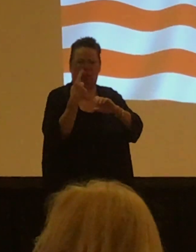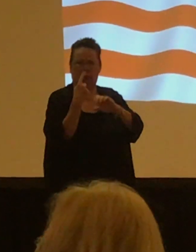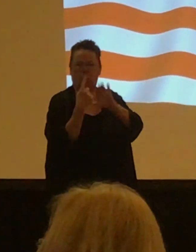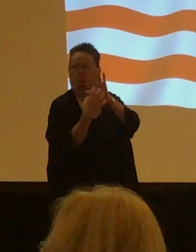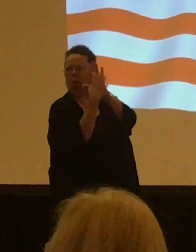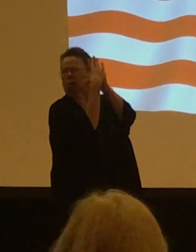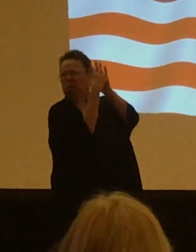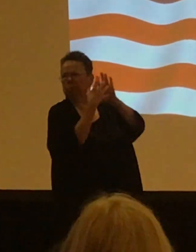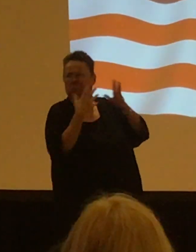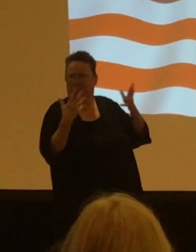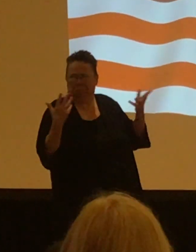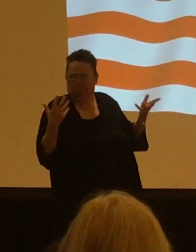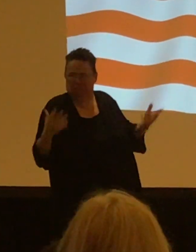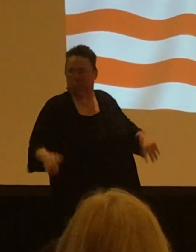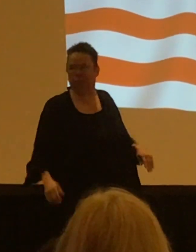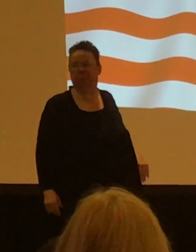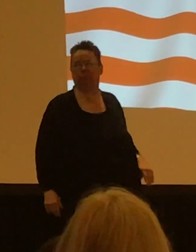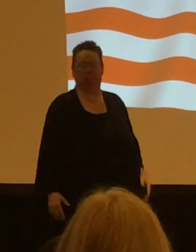I